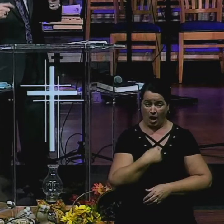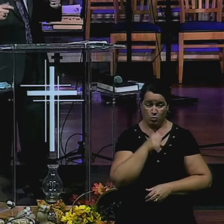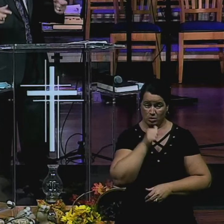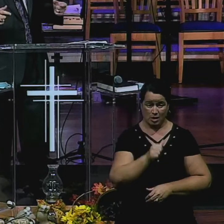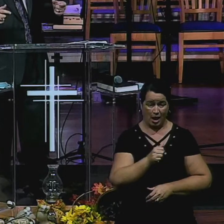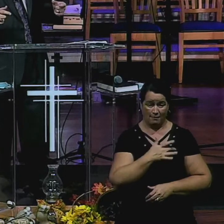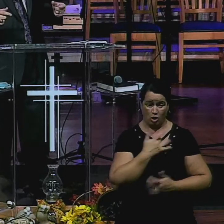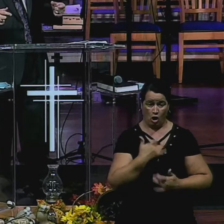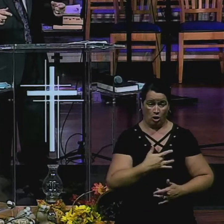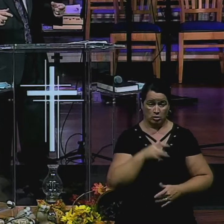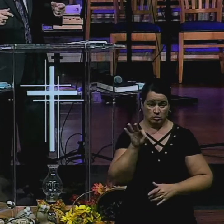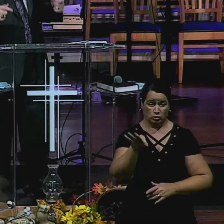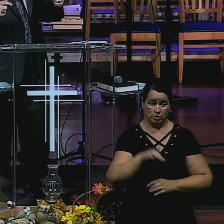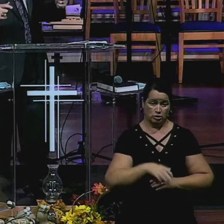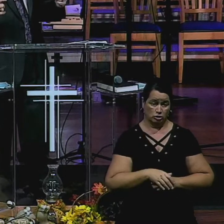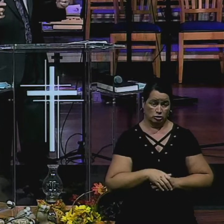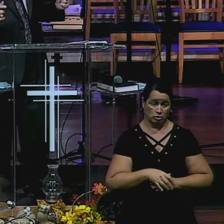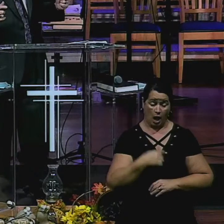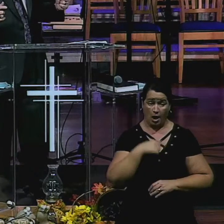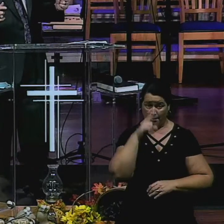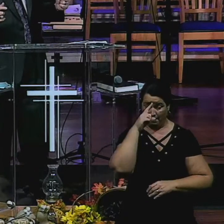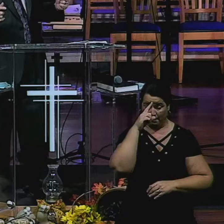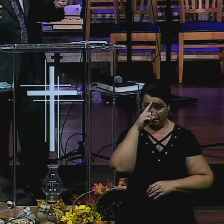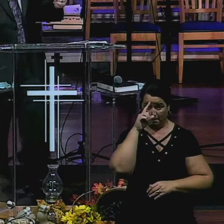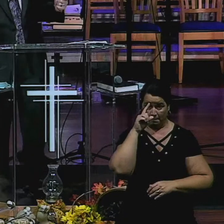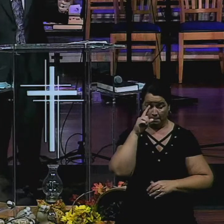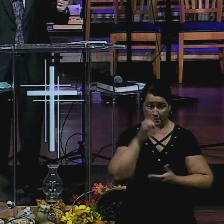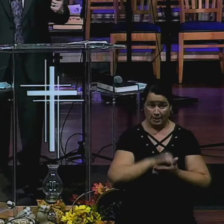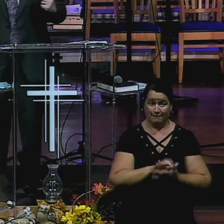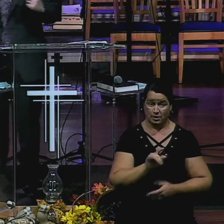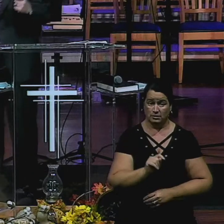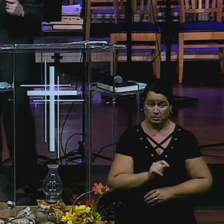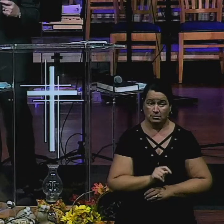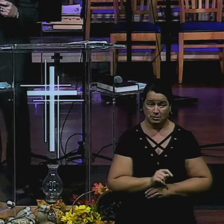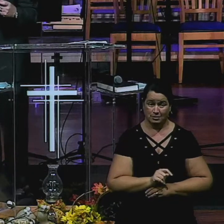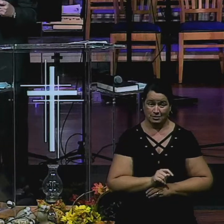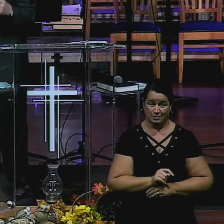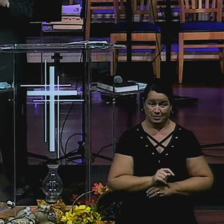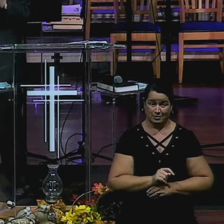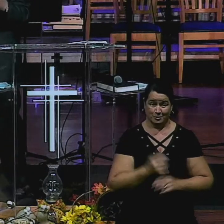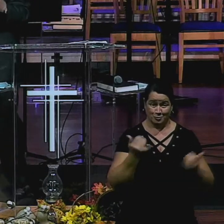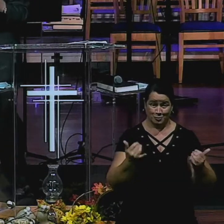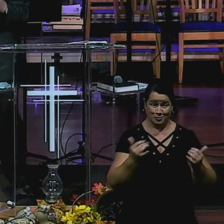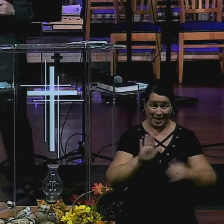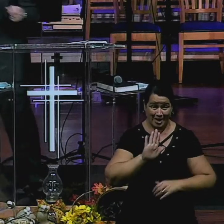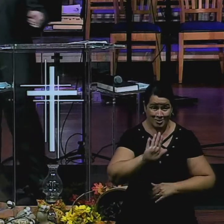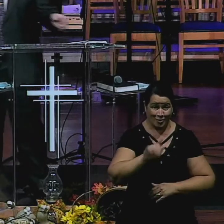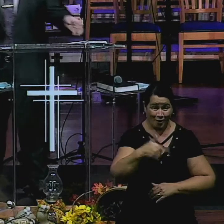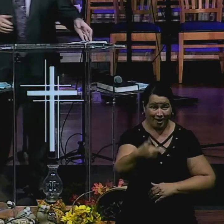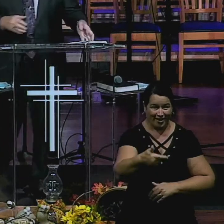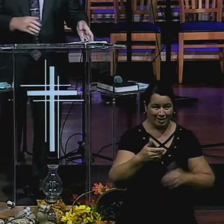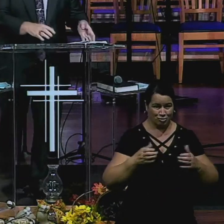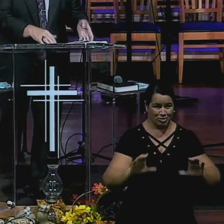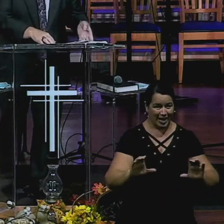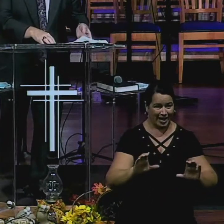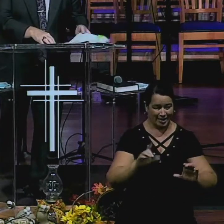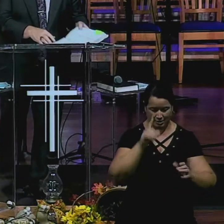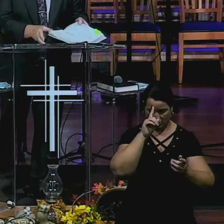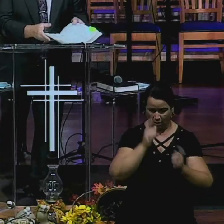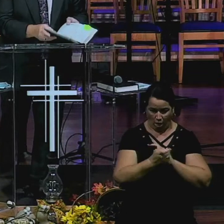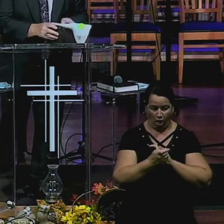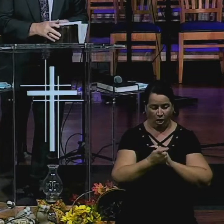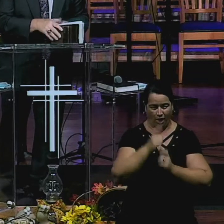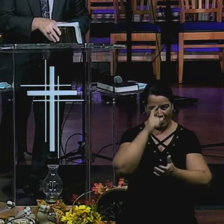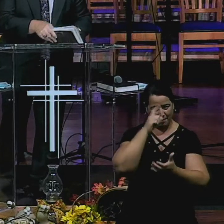have the heart to preach. I think you got a shot, man. Here's your shot today. Repent and believe the gospel. Here's what